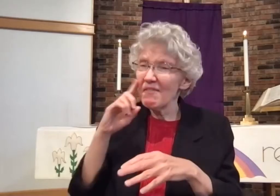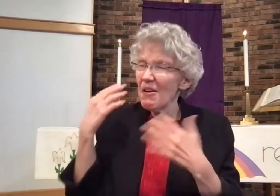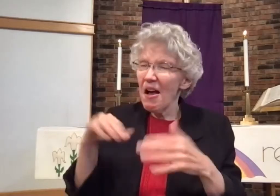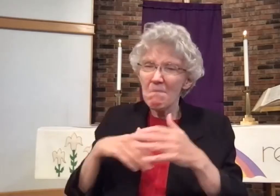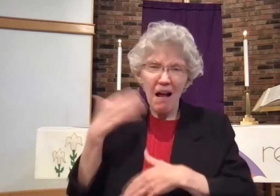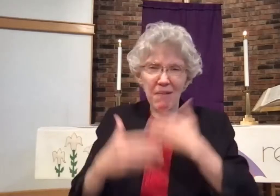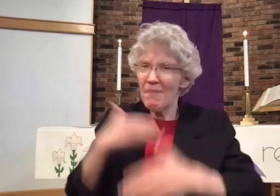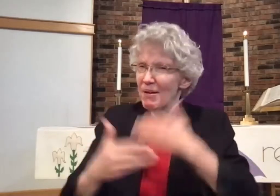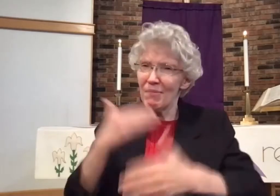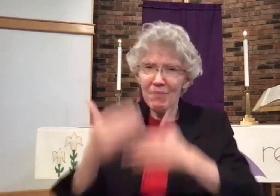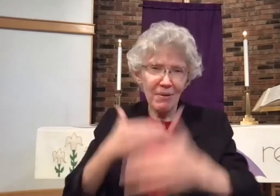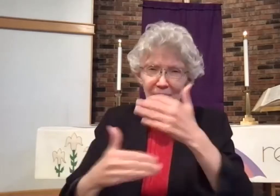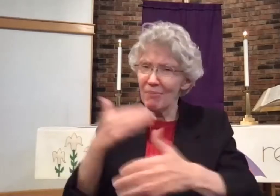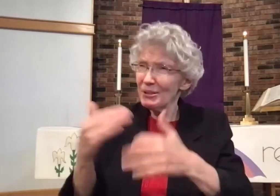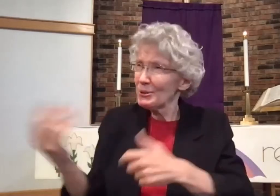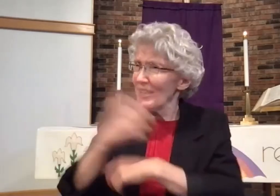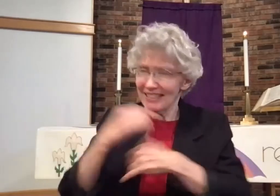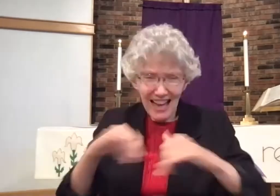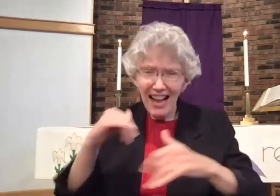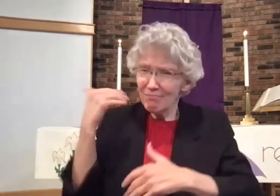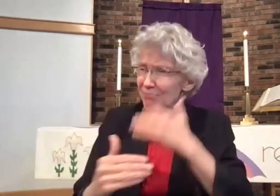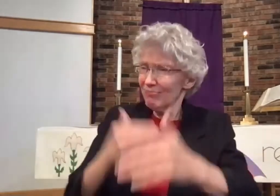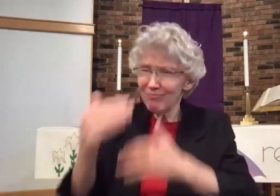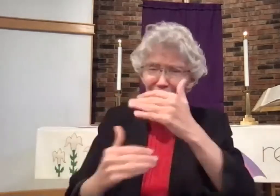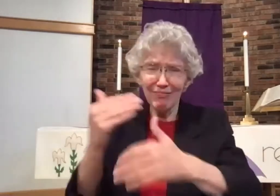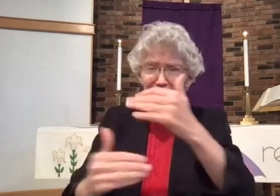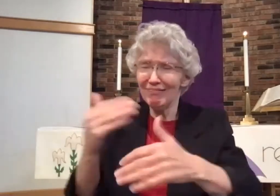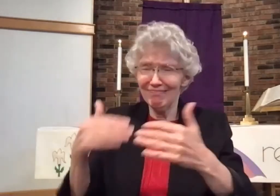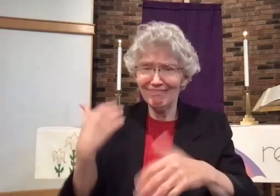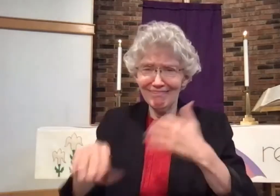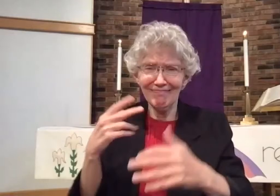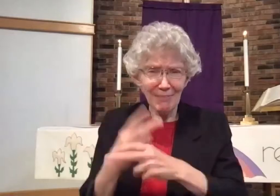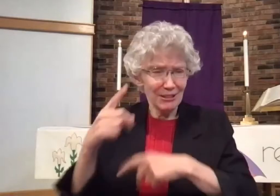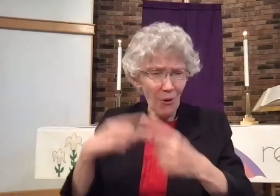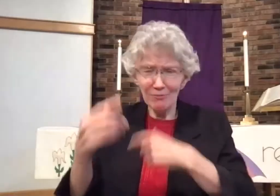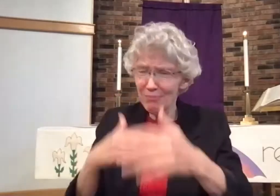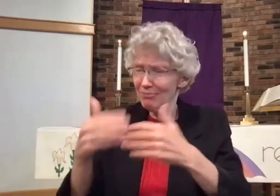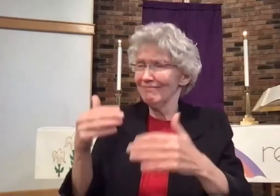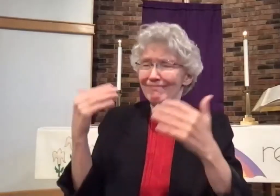was actually American Sign Language, that it was a real and true language. We didn't know that before. We just thought we had bad or broken